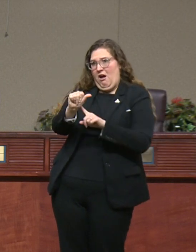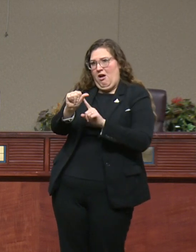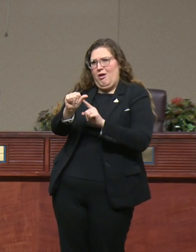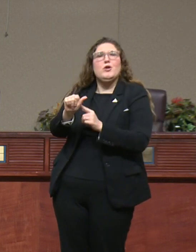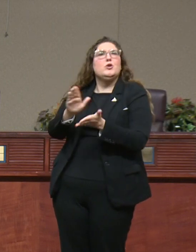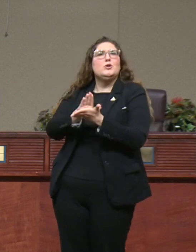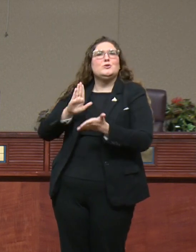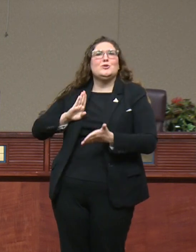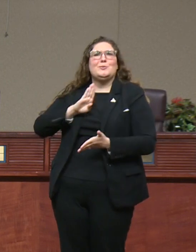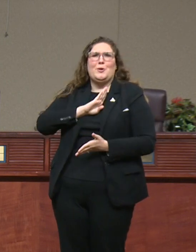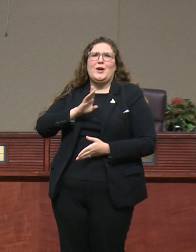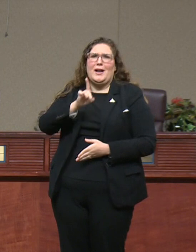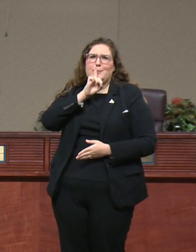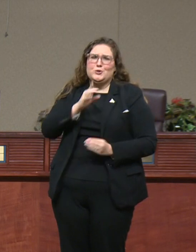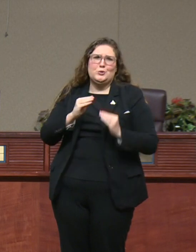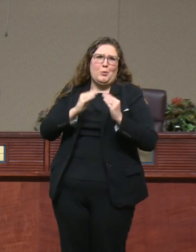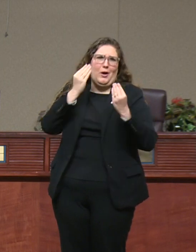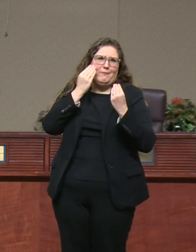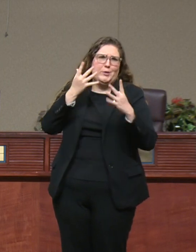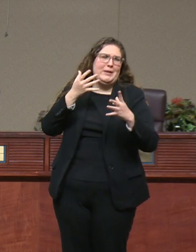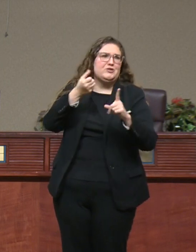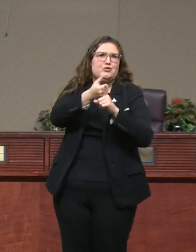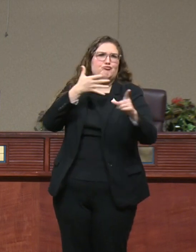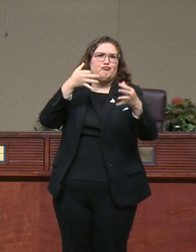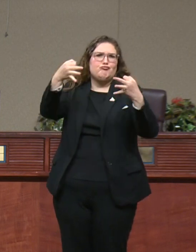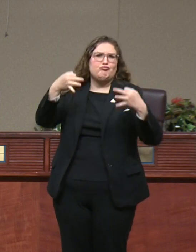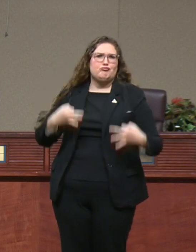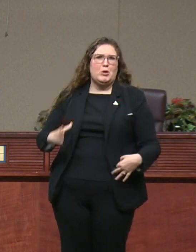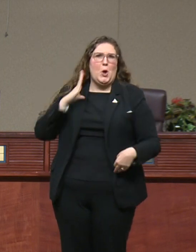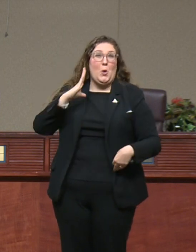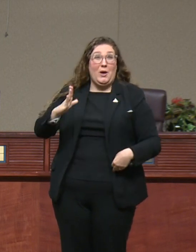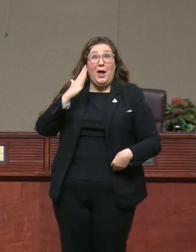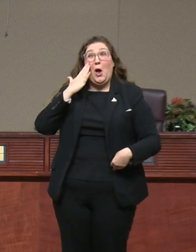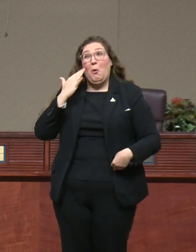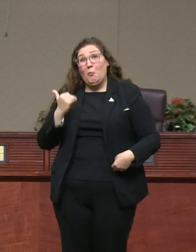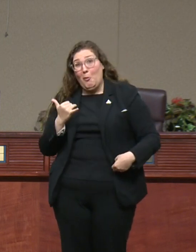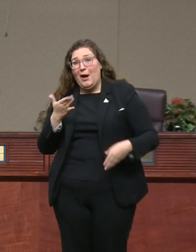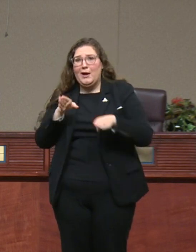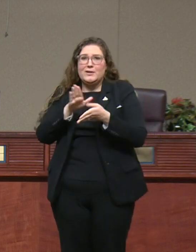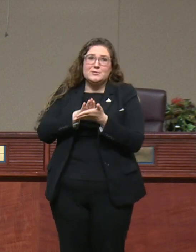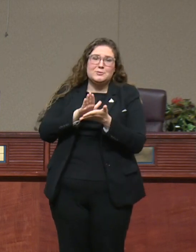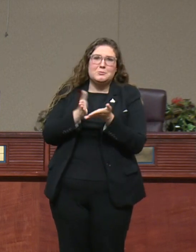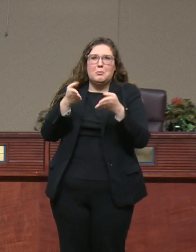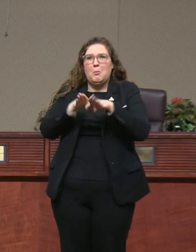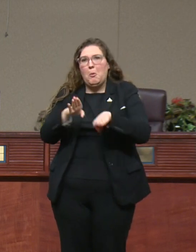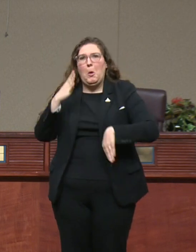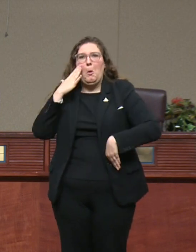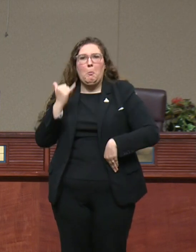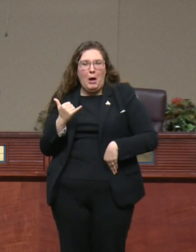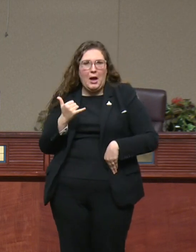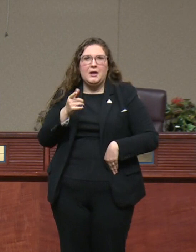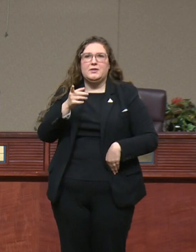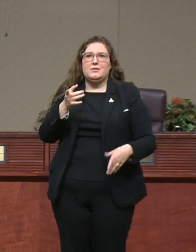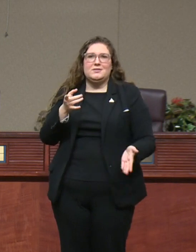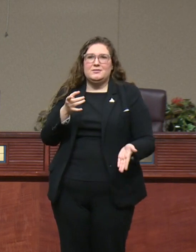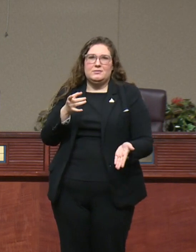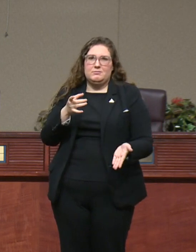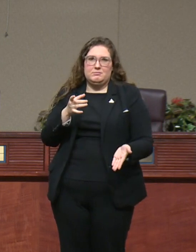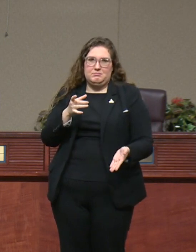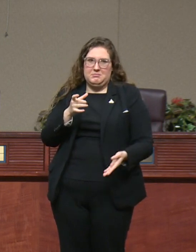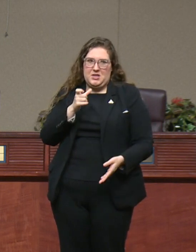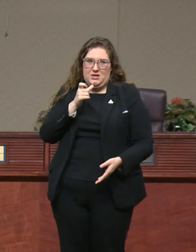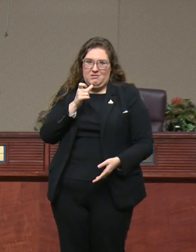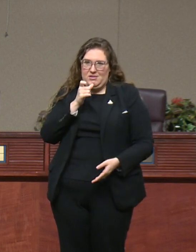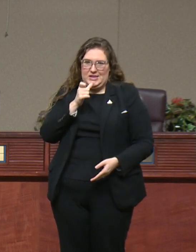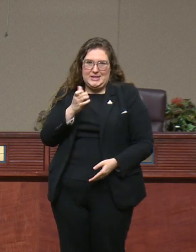will give you more information on what went into the decision-making process. But it was not due to secondary